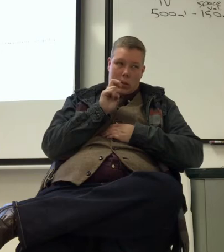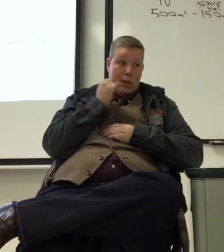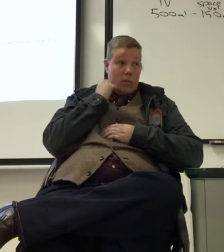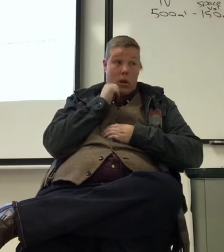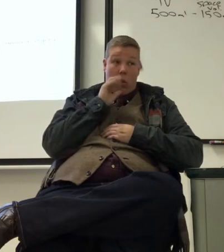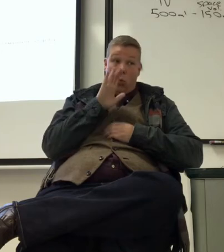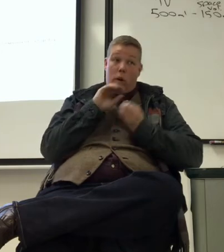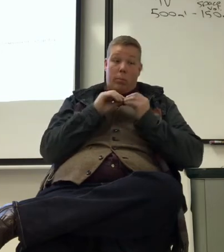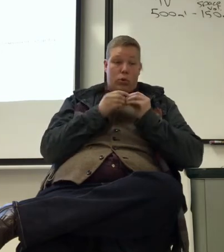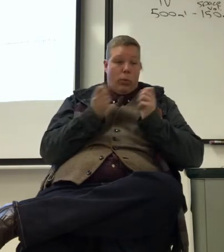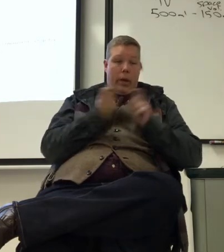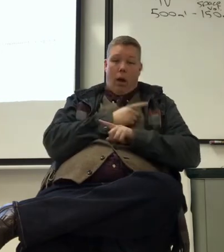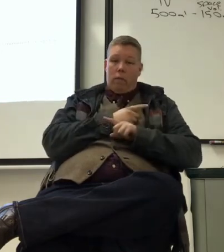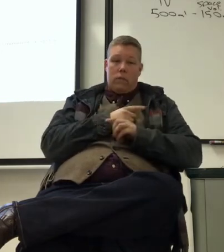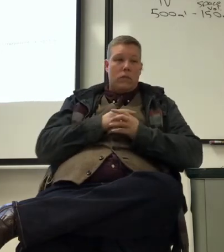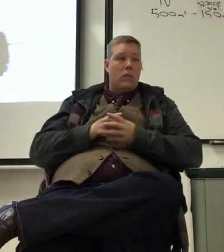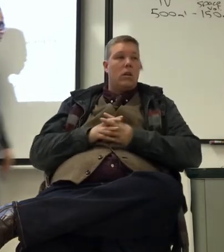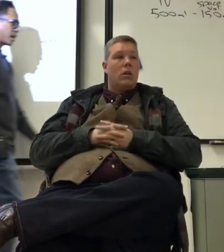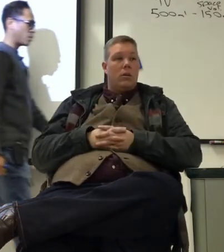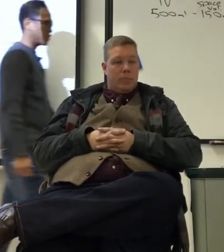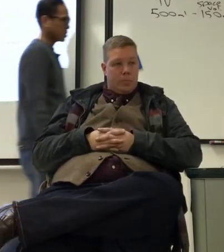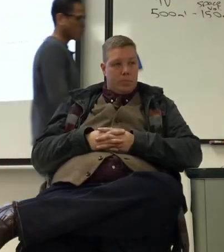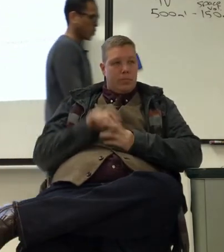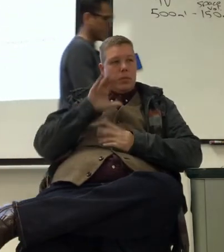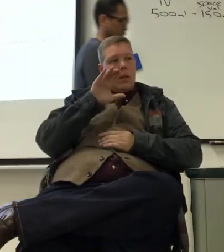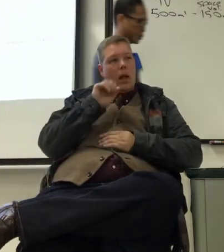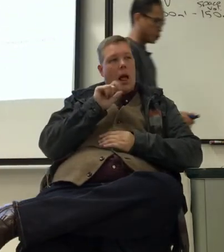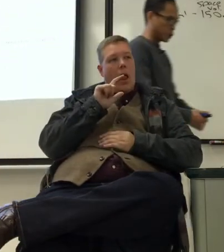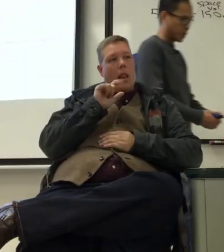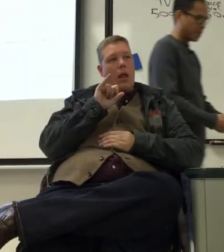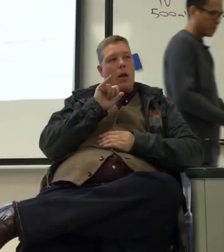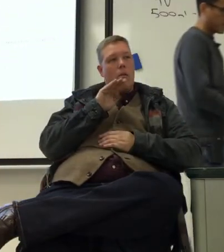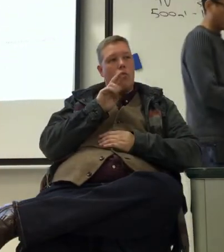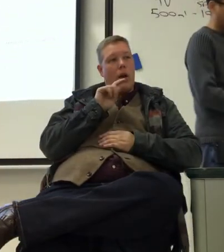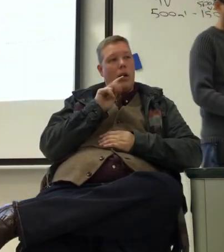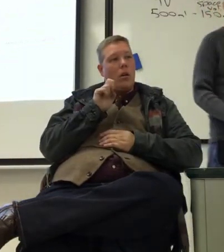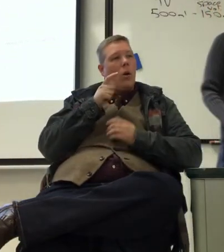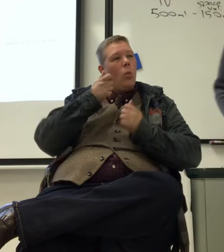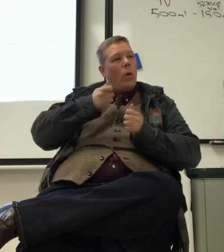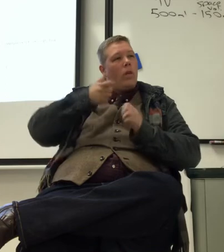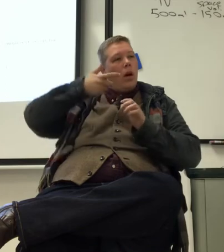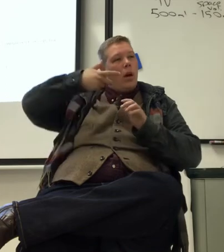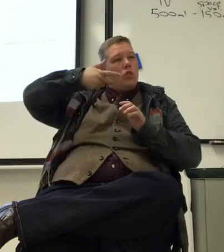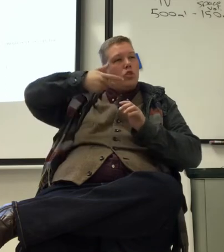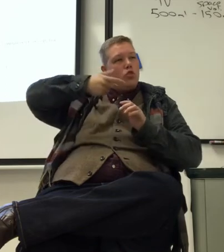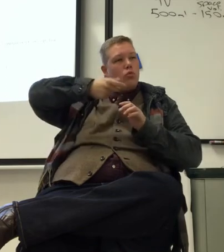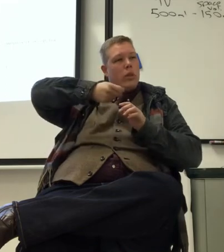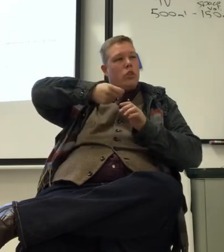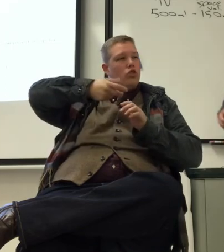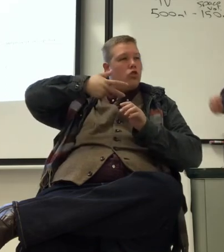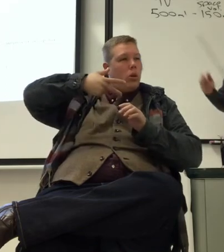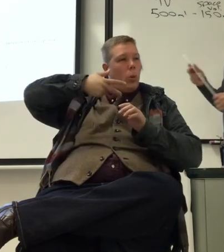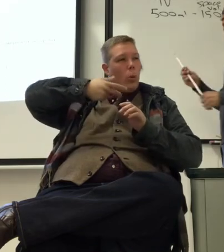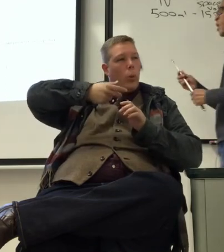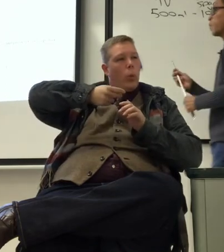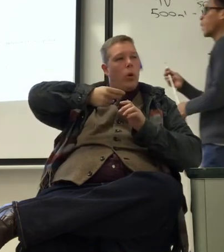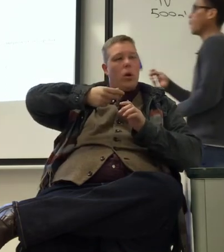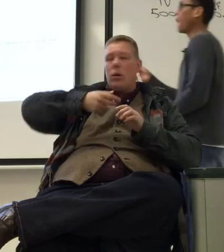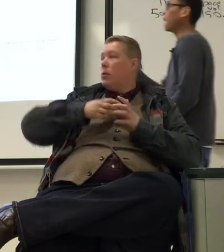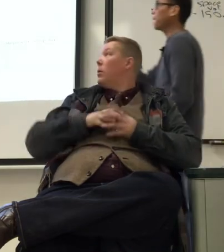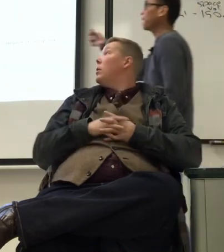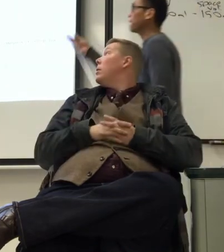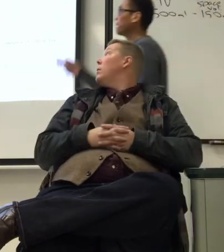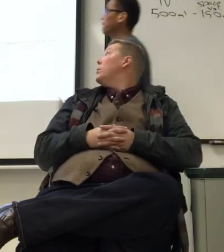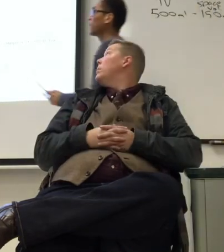And they show that you calibrate with a syringe. The syringe is an air pump. You put both hands on the air